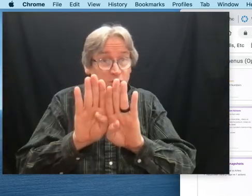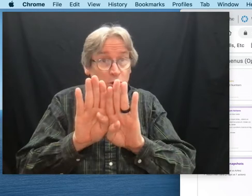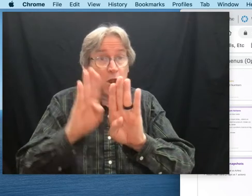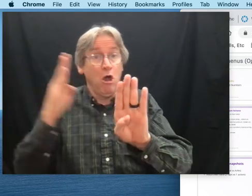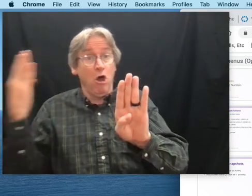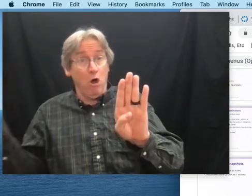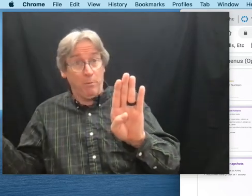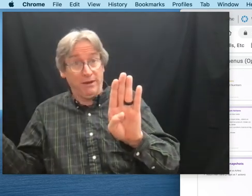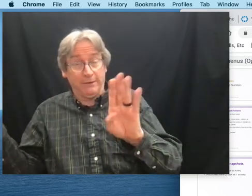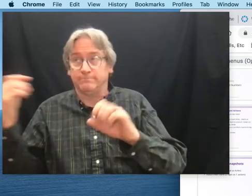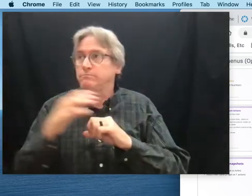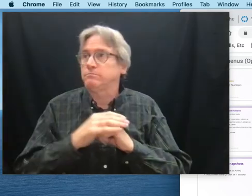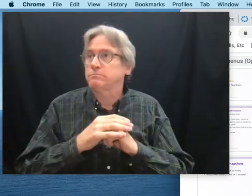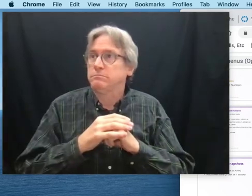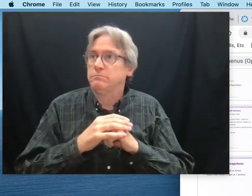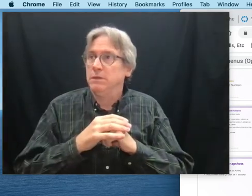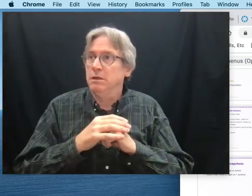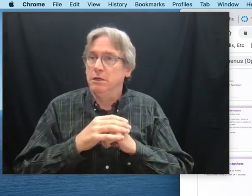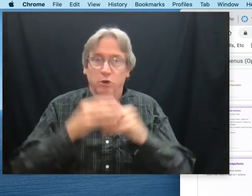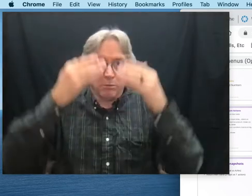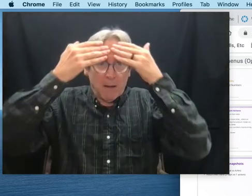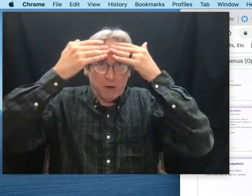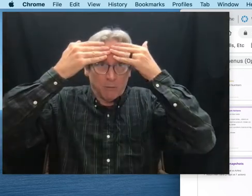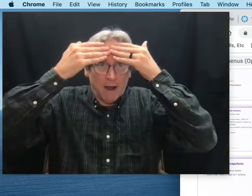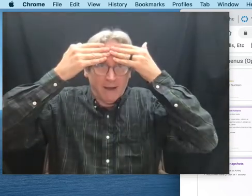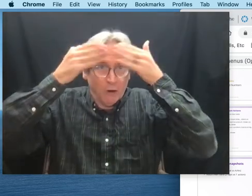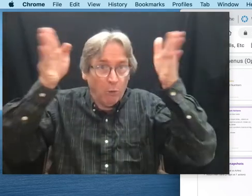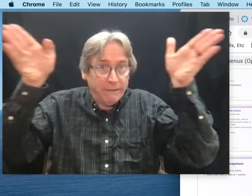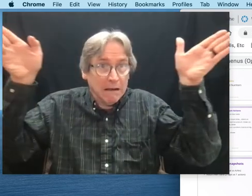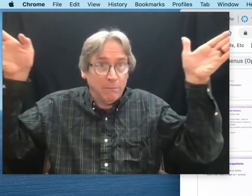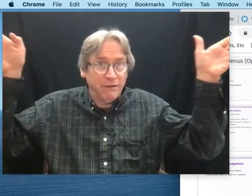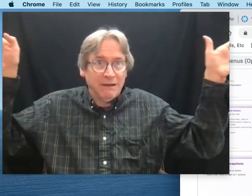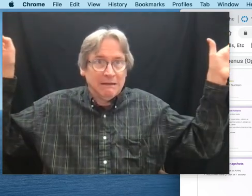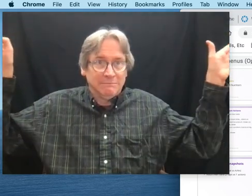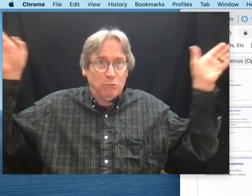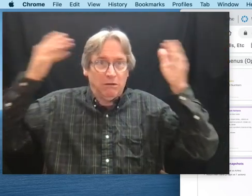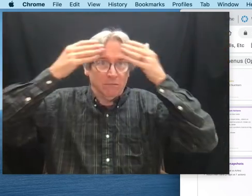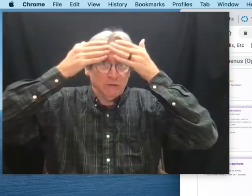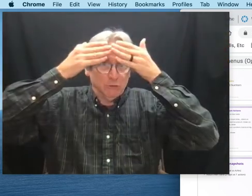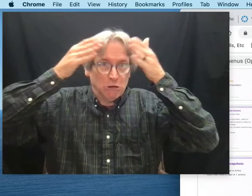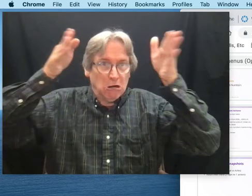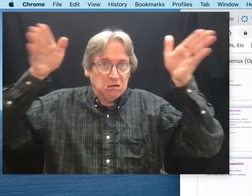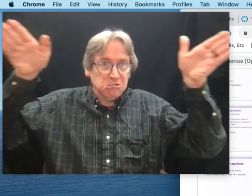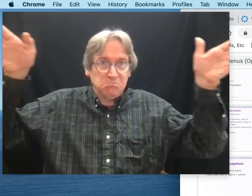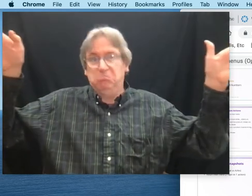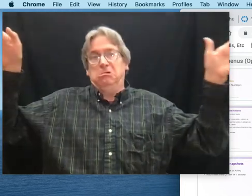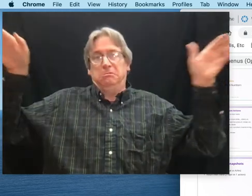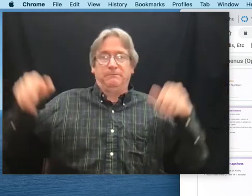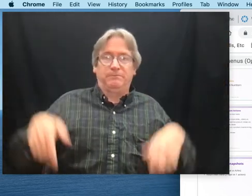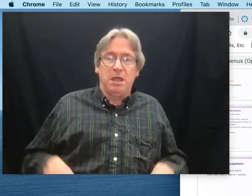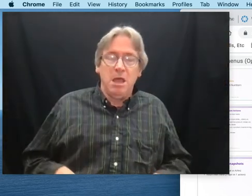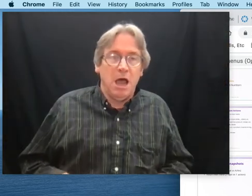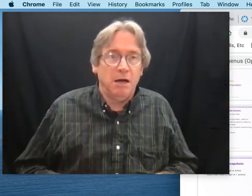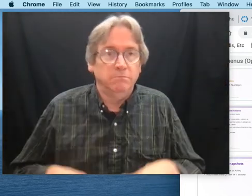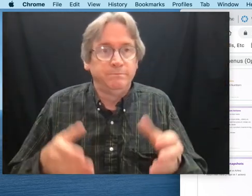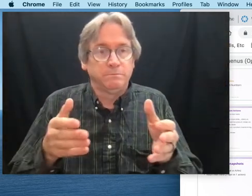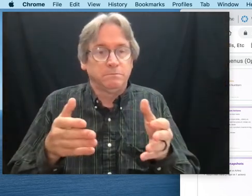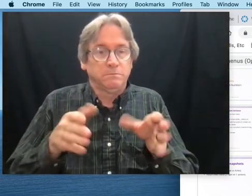the door opening, your mind opening up. Welcome to college.